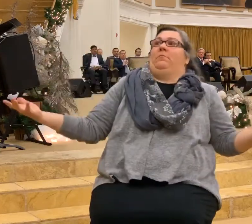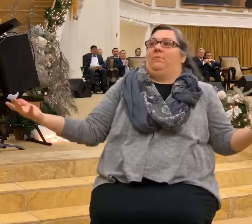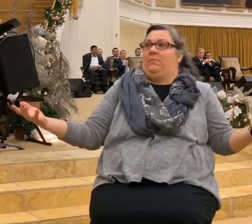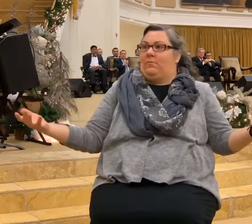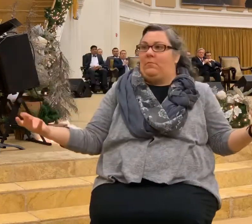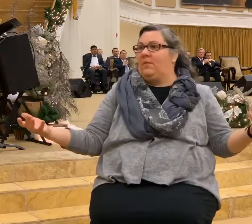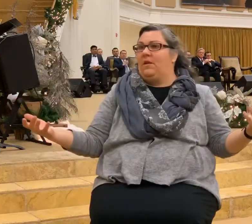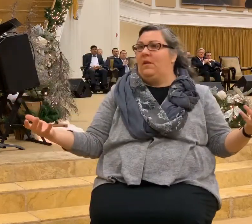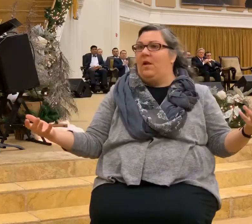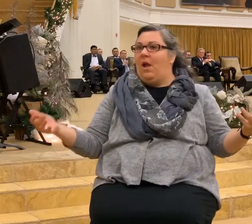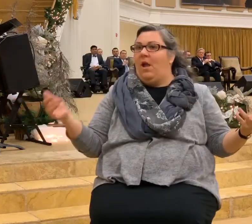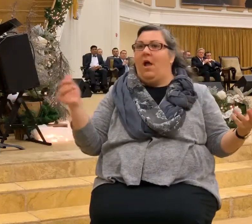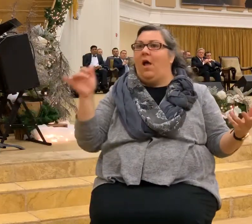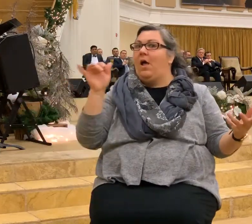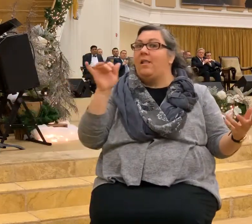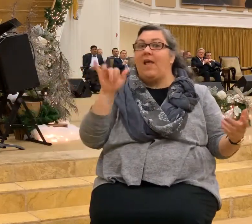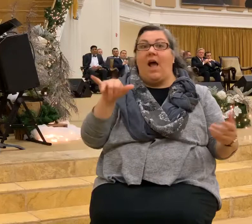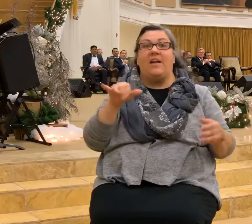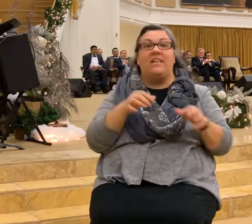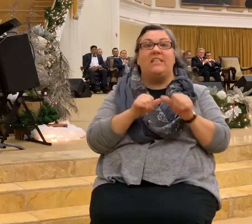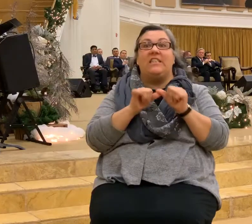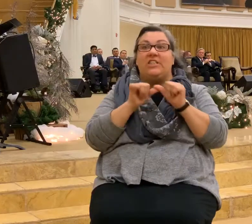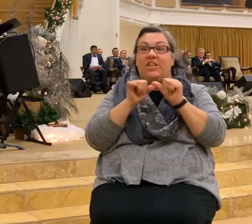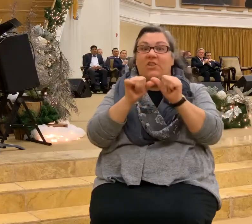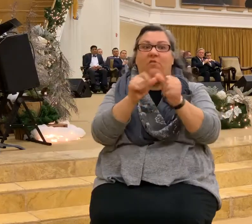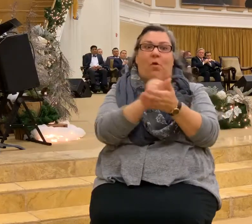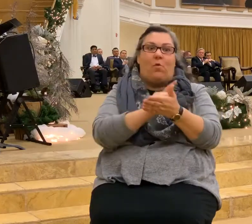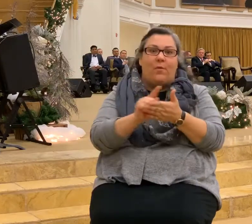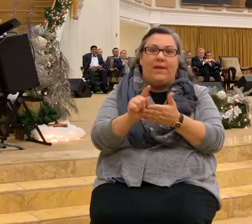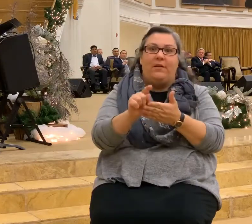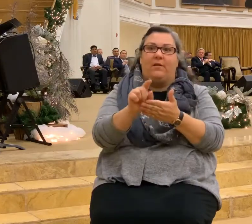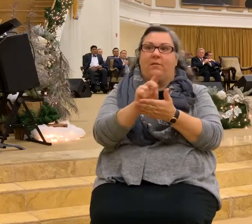And that extends a week or two, and before long it's